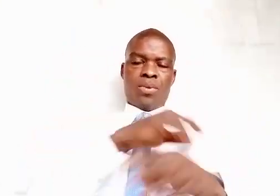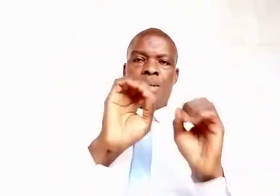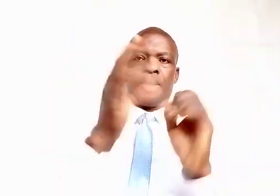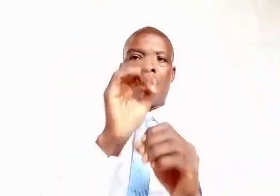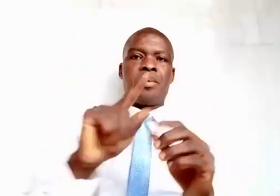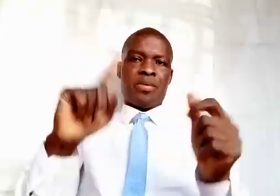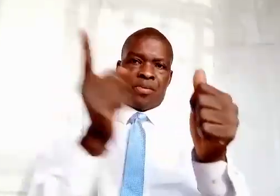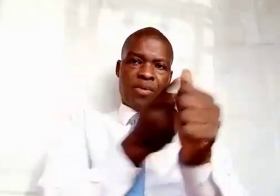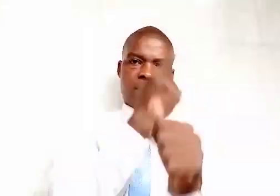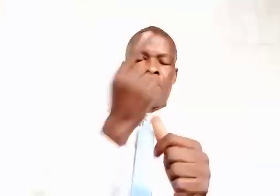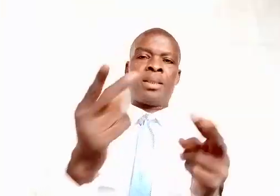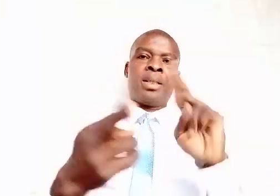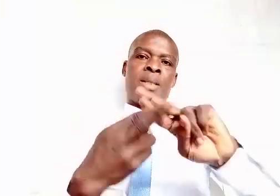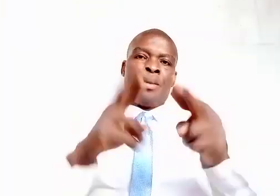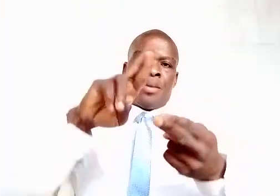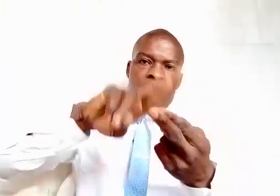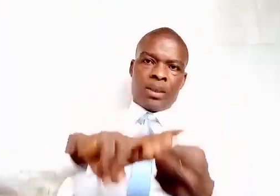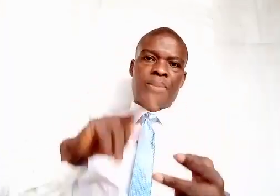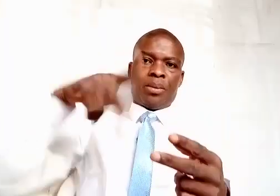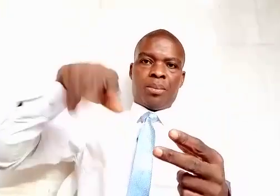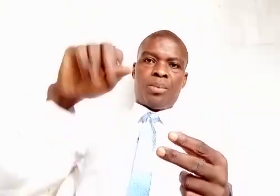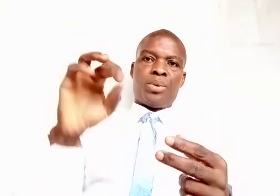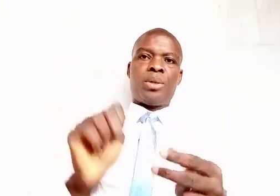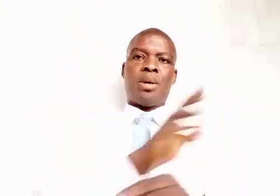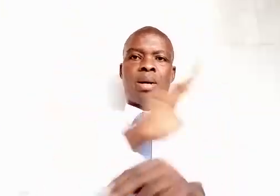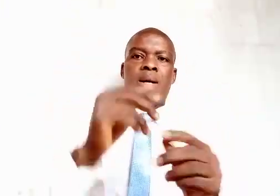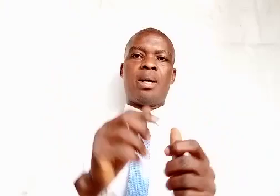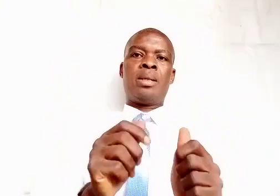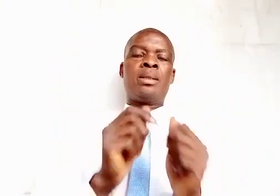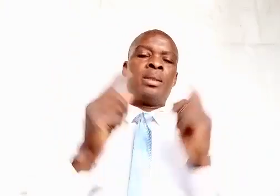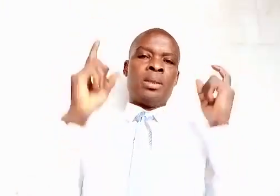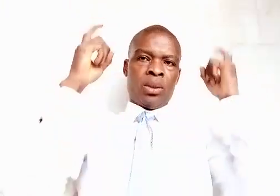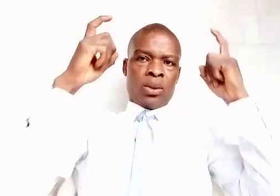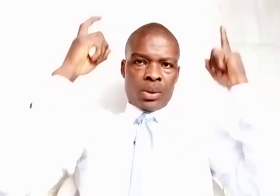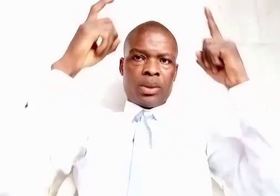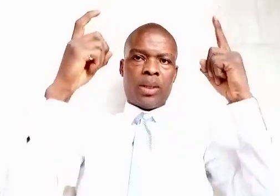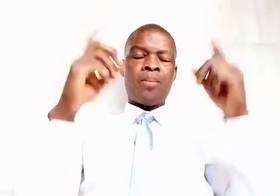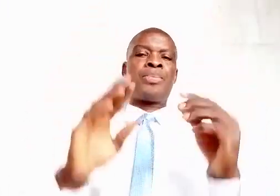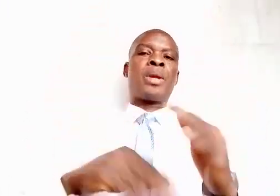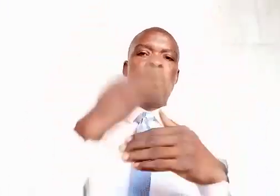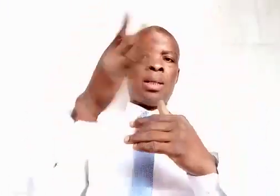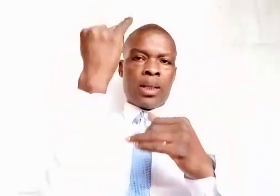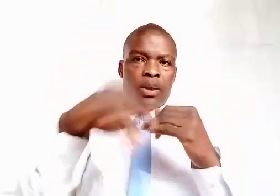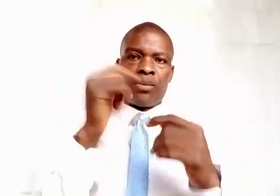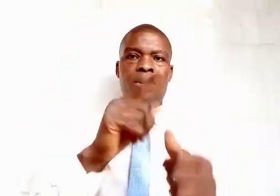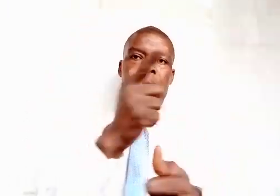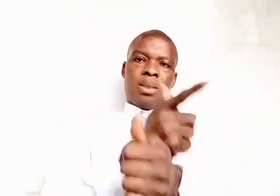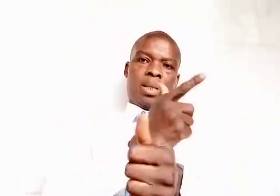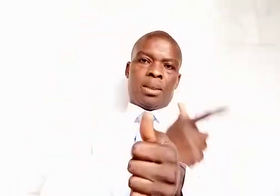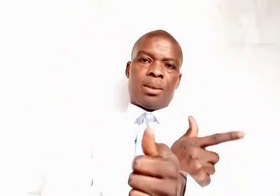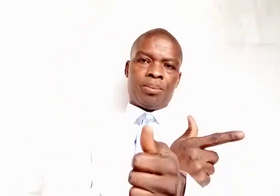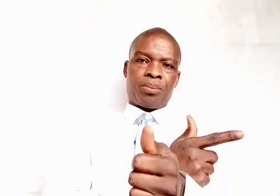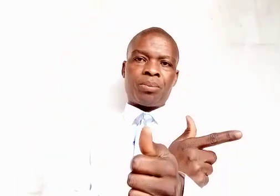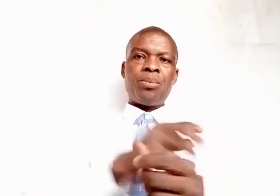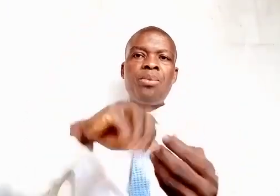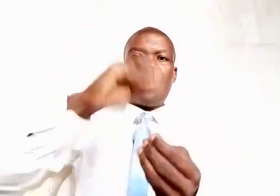reflexive pronouns and then consider relative pronouns. By the end of this lesson, students should be